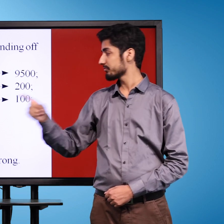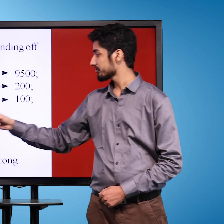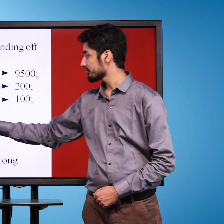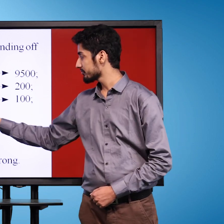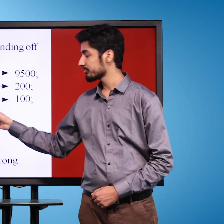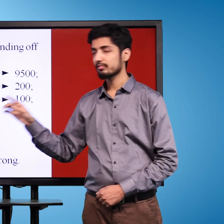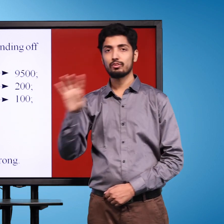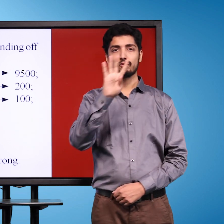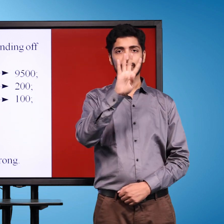49,700.